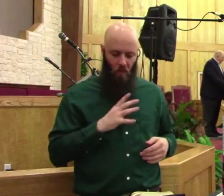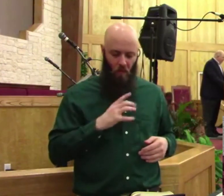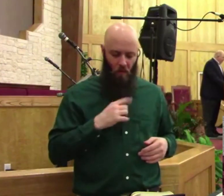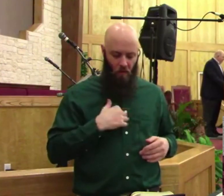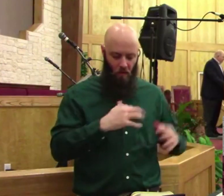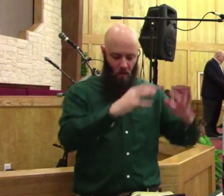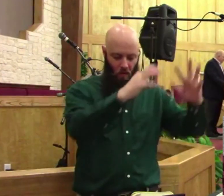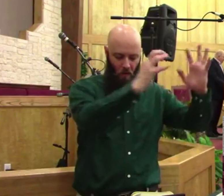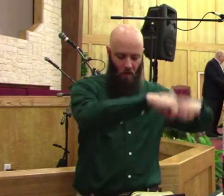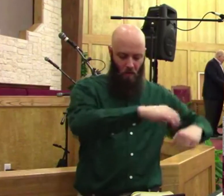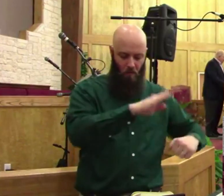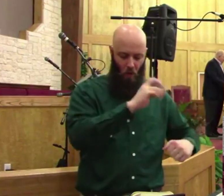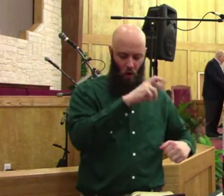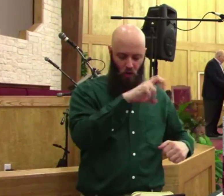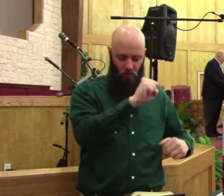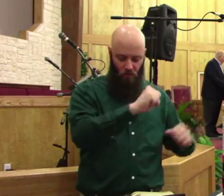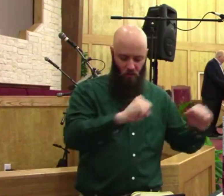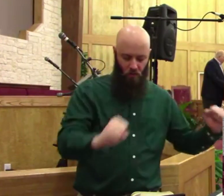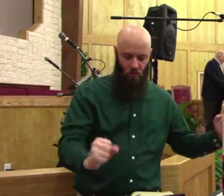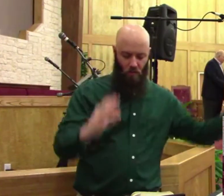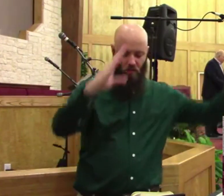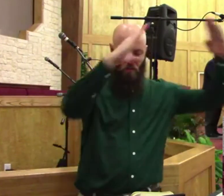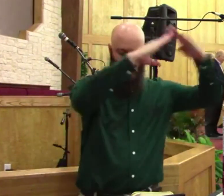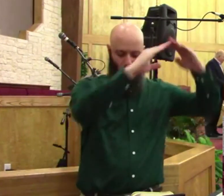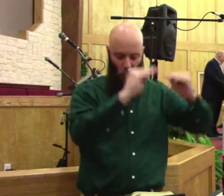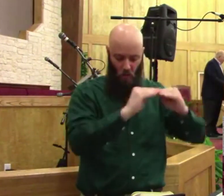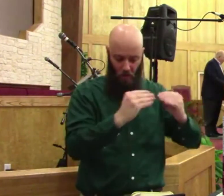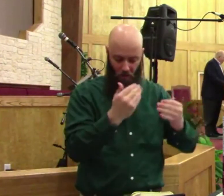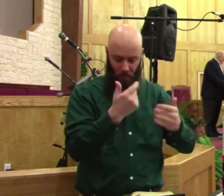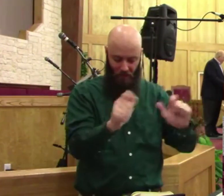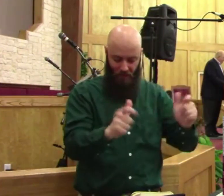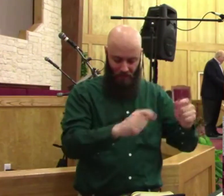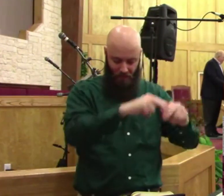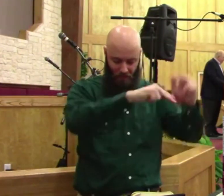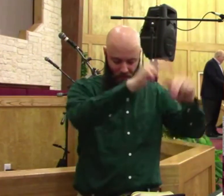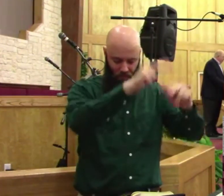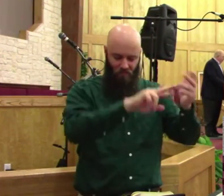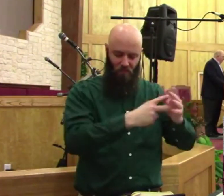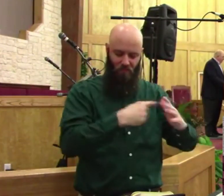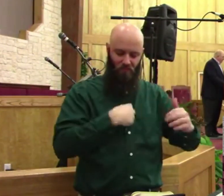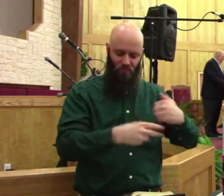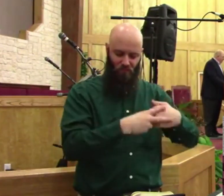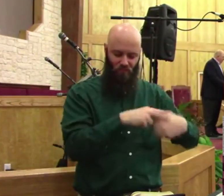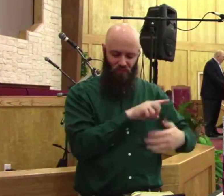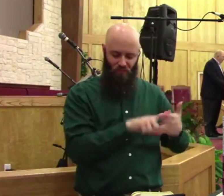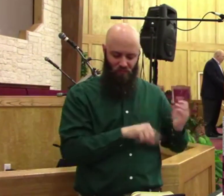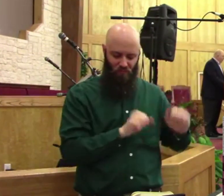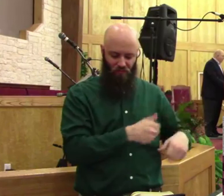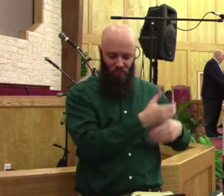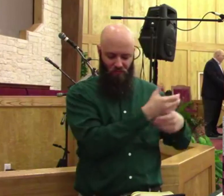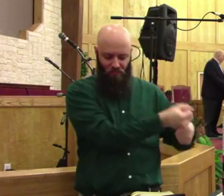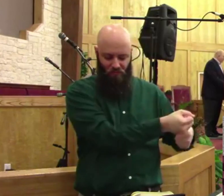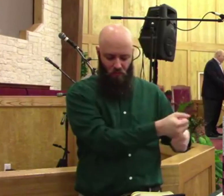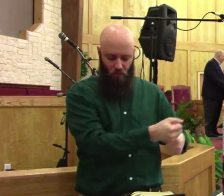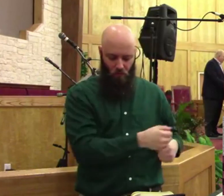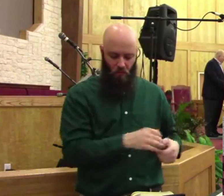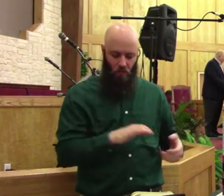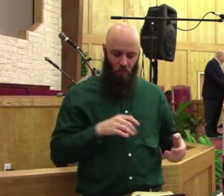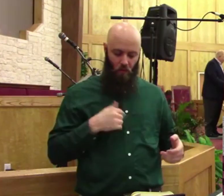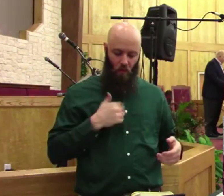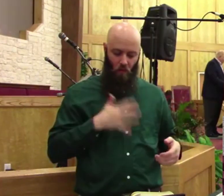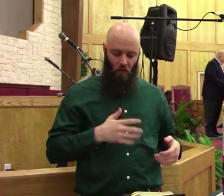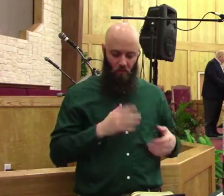Our gracious Heavenly Father, we come before you this morning, singing your praise, singing our hope and salvation in your